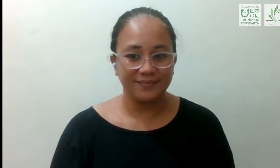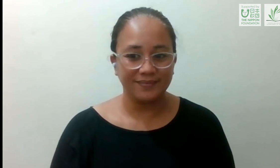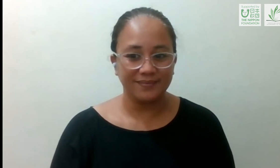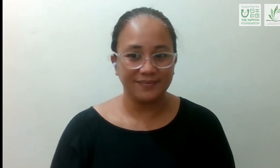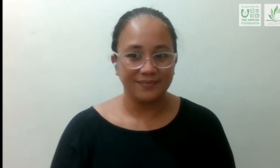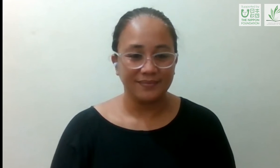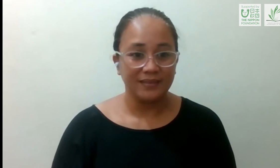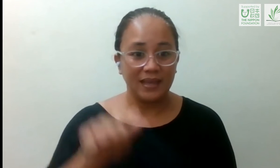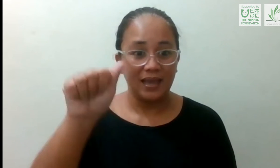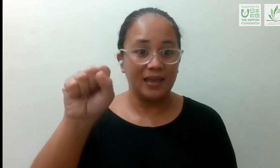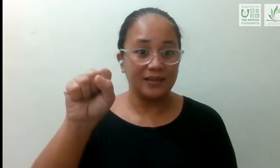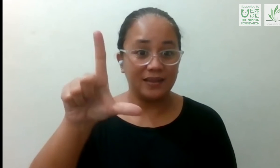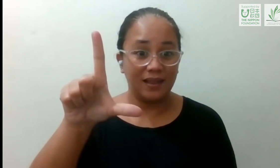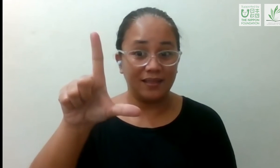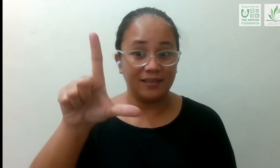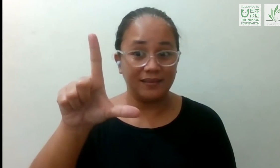ASL,